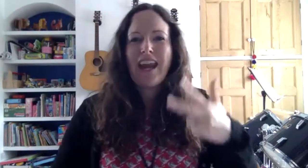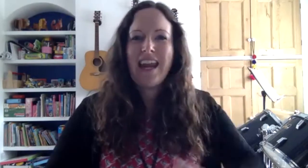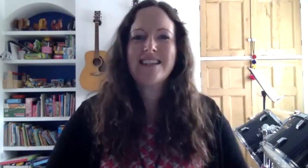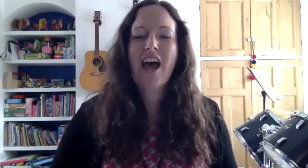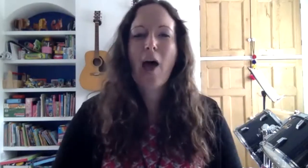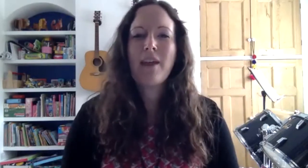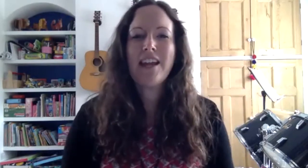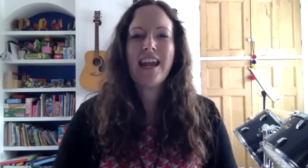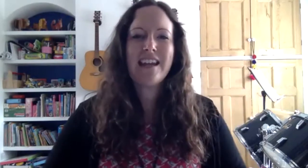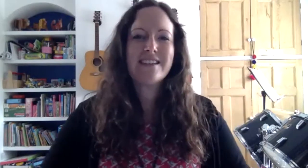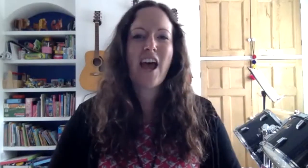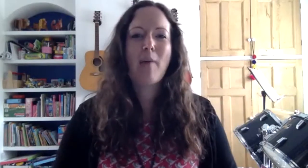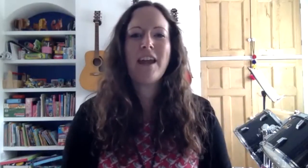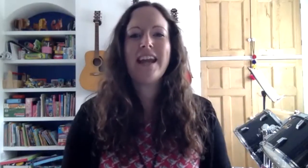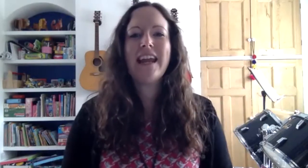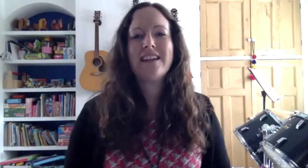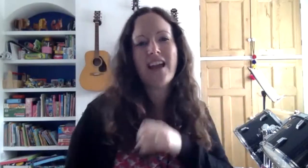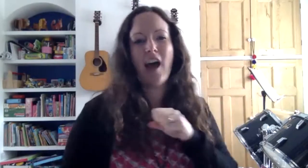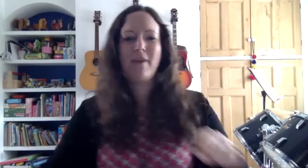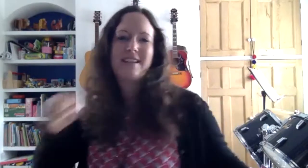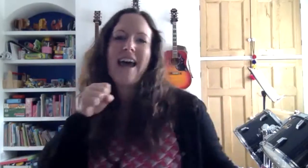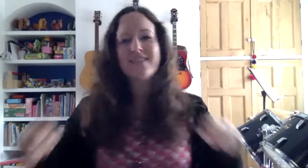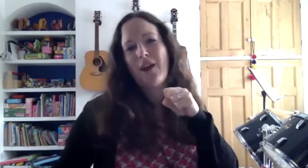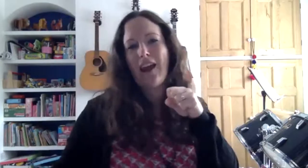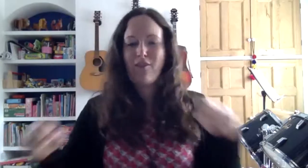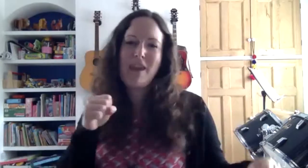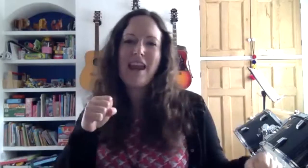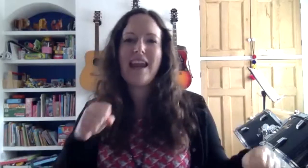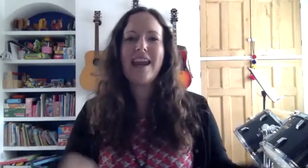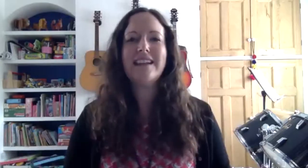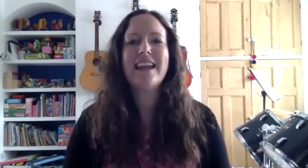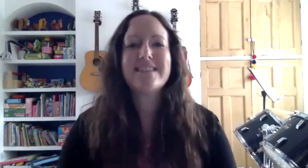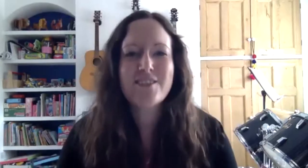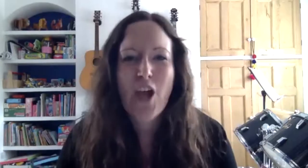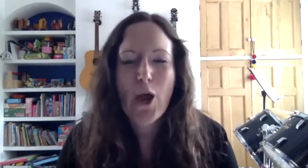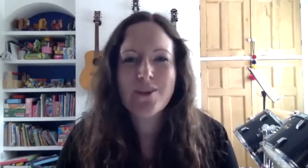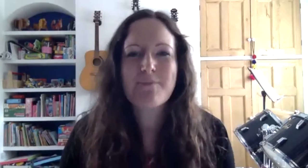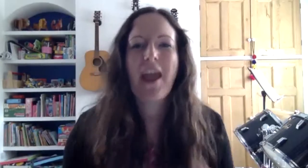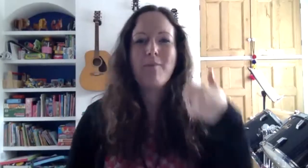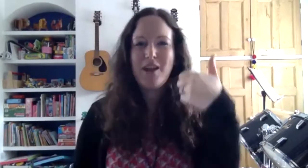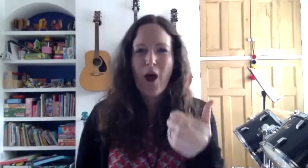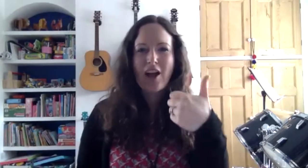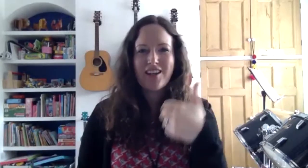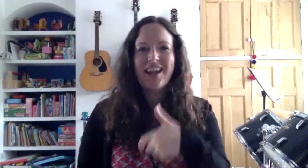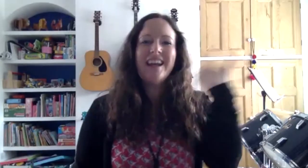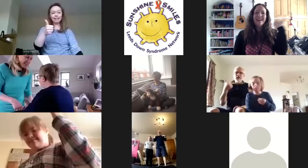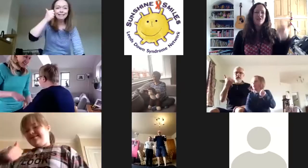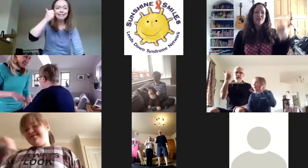1, 2, 3, tummy, knees, come and dance with me. Knees and toes, baby